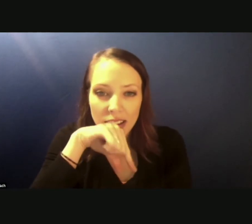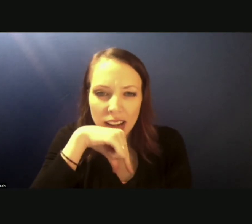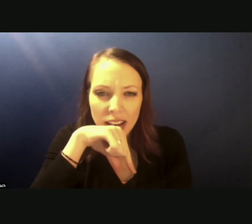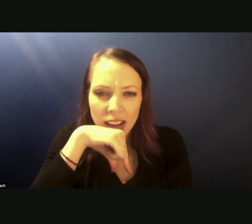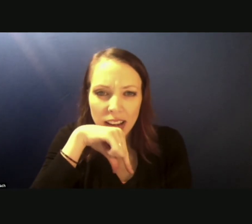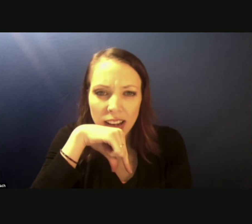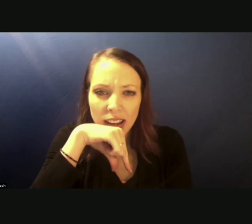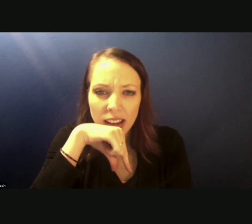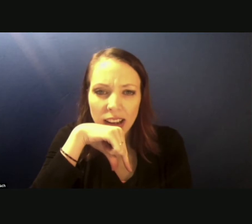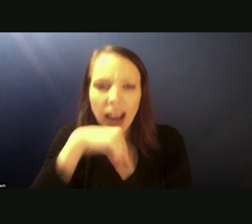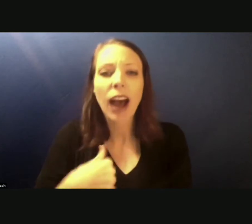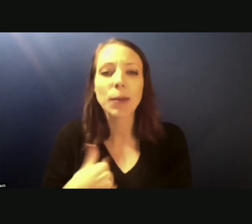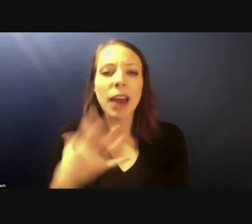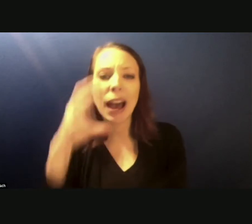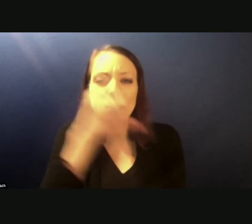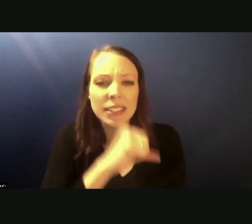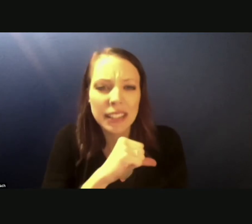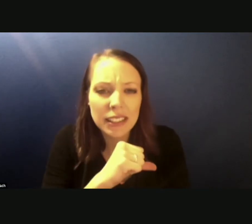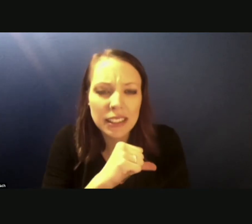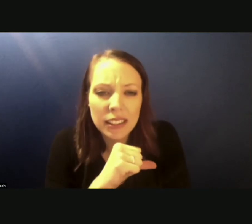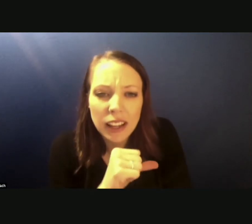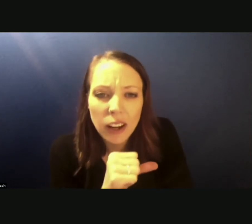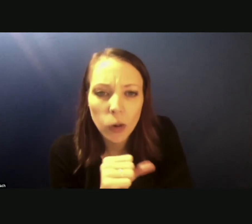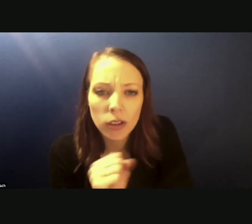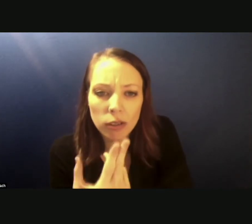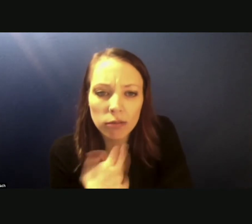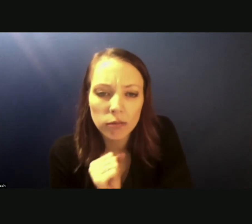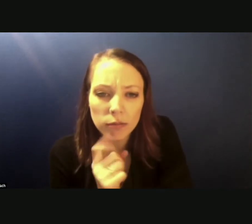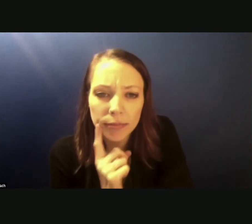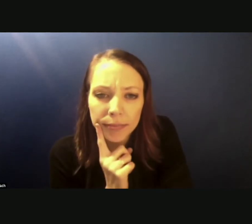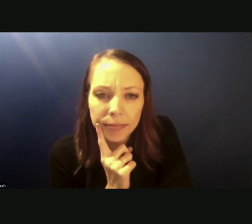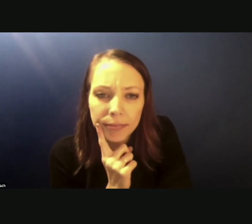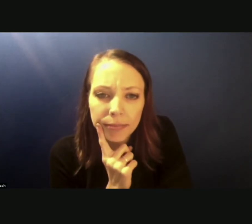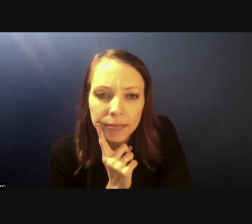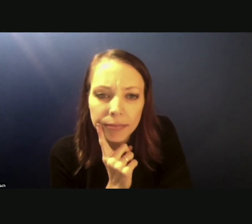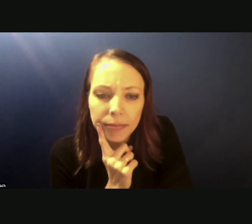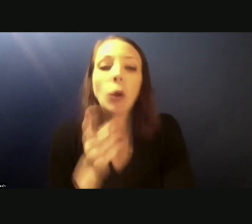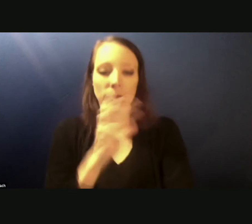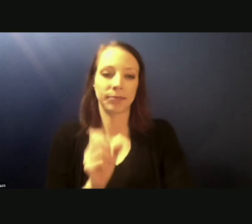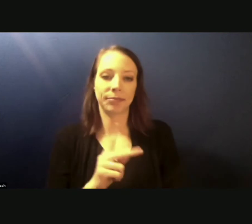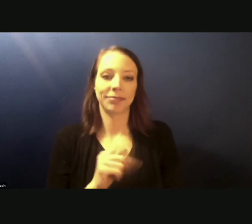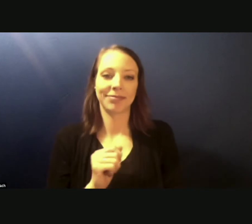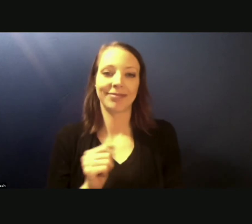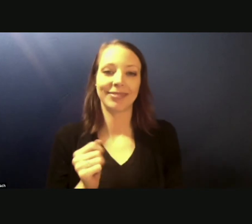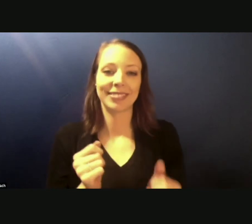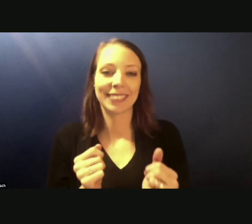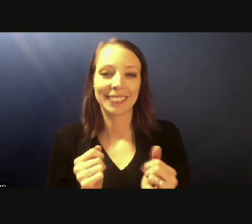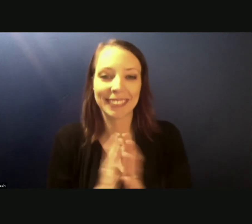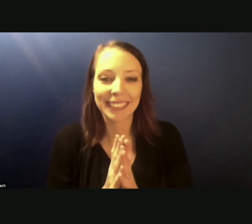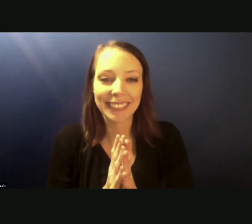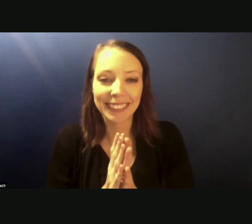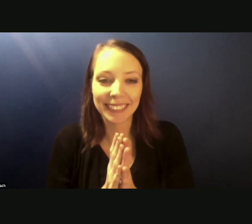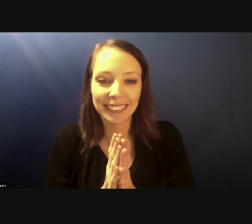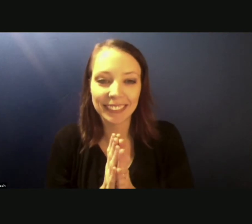Okay. and maybe I missed it. Okay. Um, so this is our roasted root vegetarian.